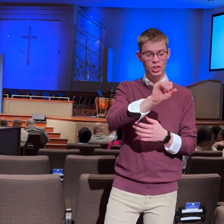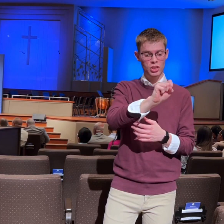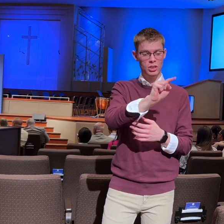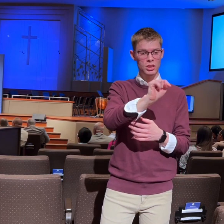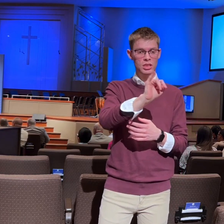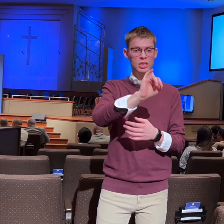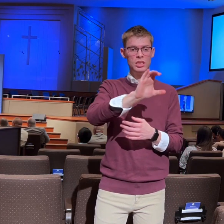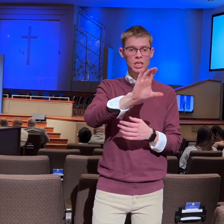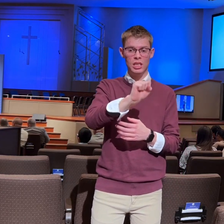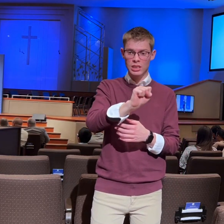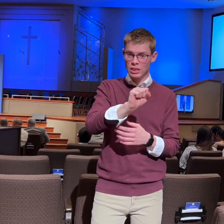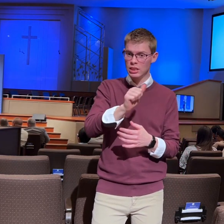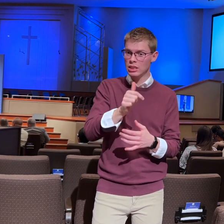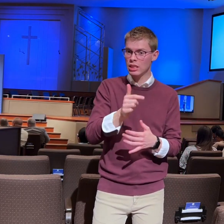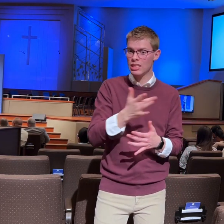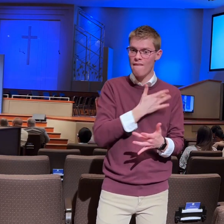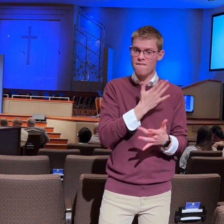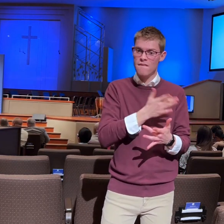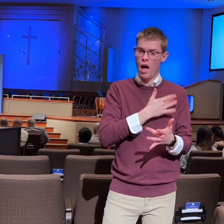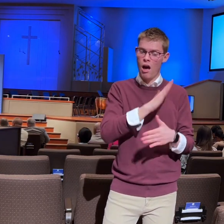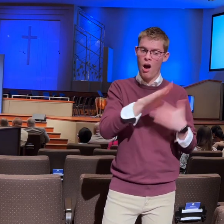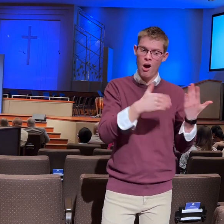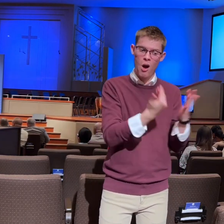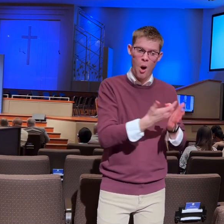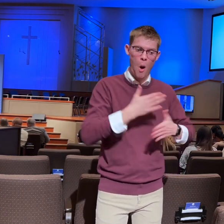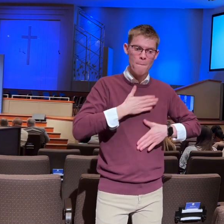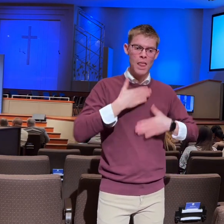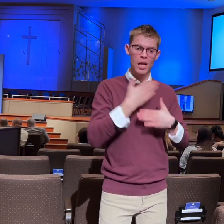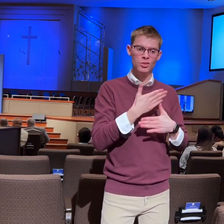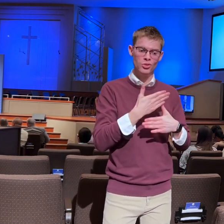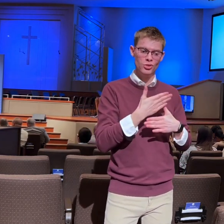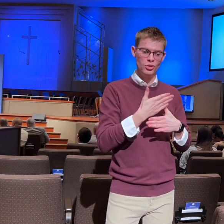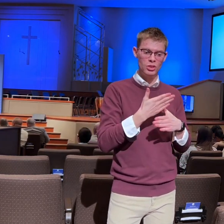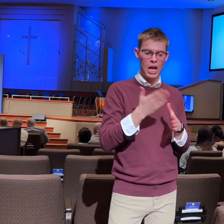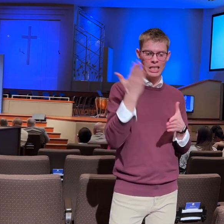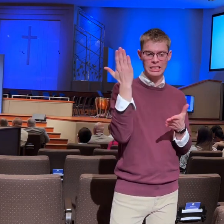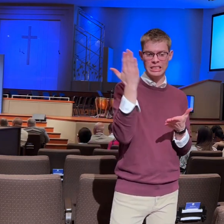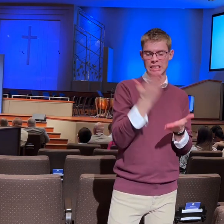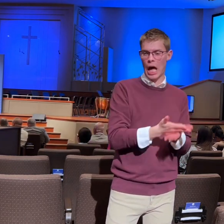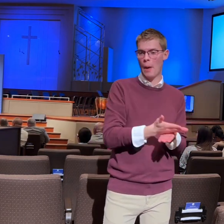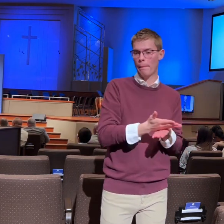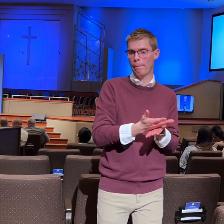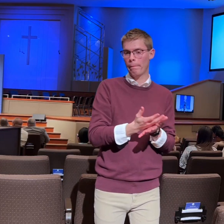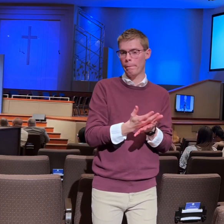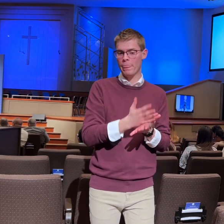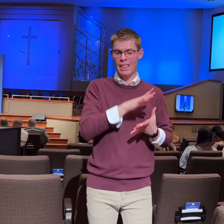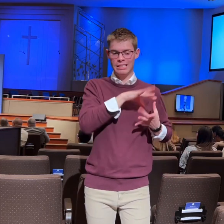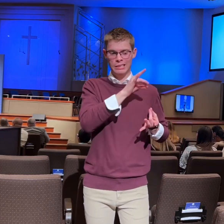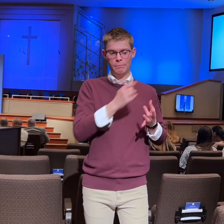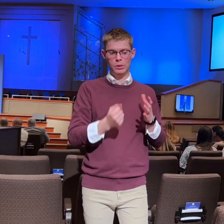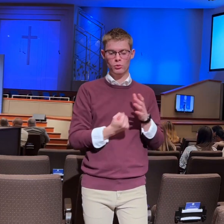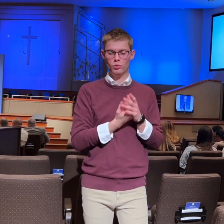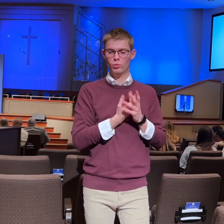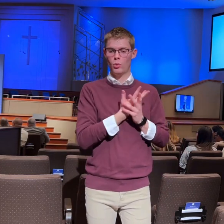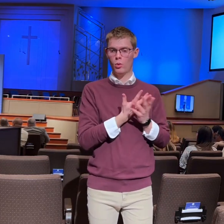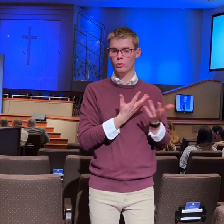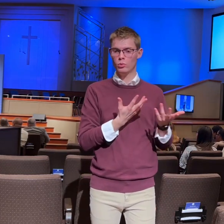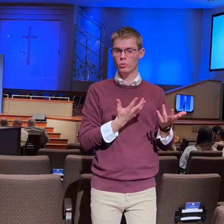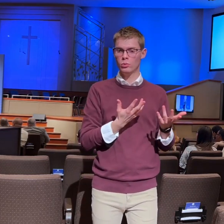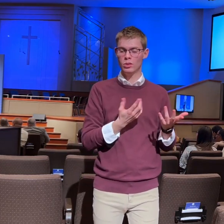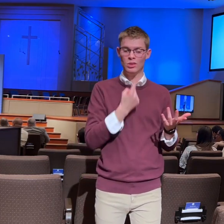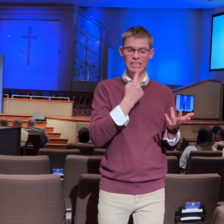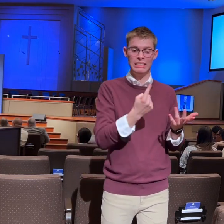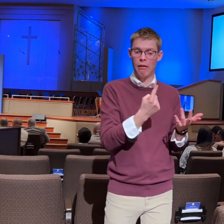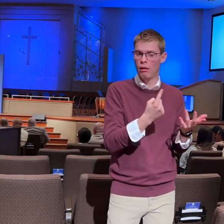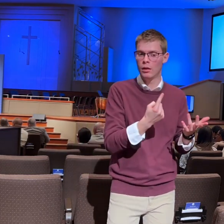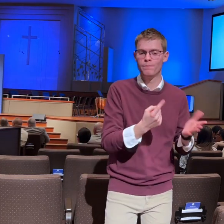relationship or pleasure hindered spiritual growth and so they took a position against marriage. Hence,